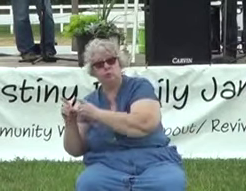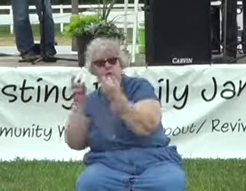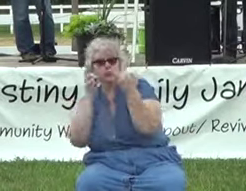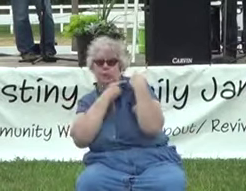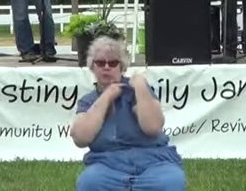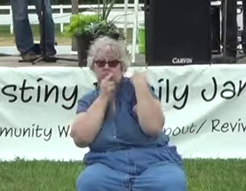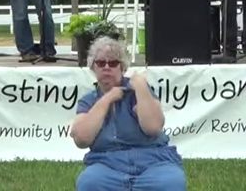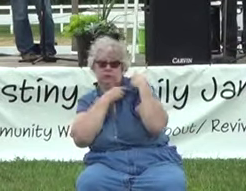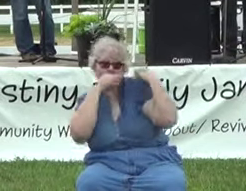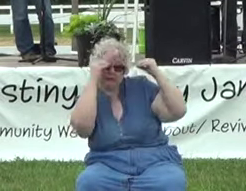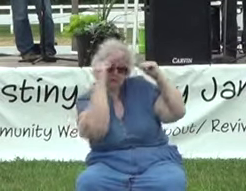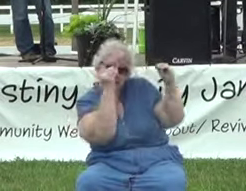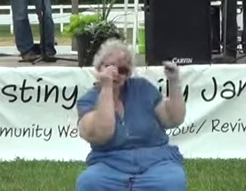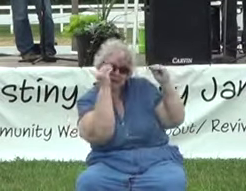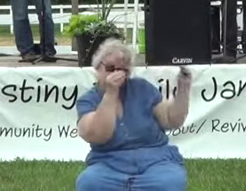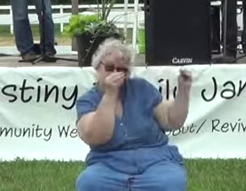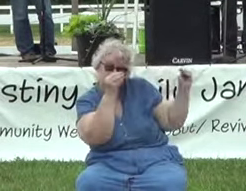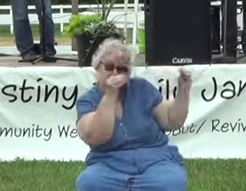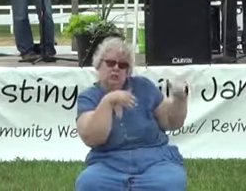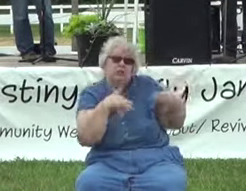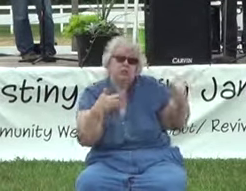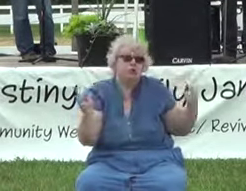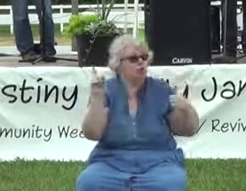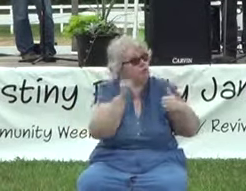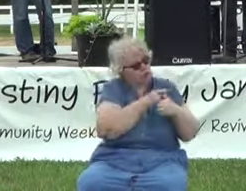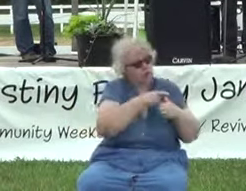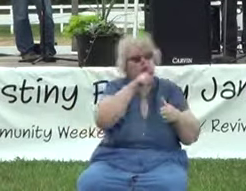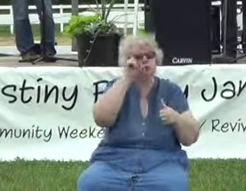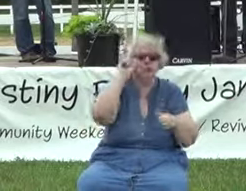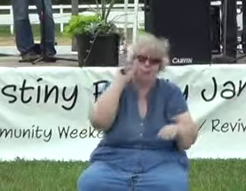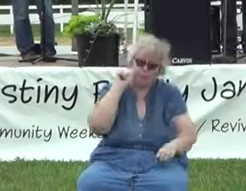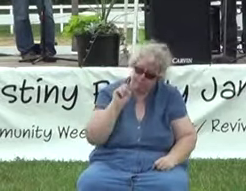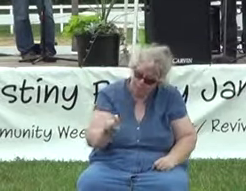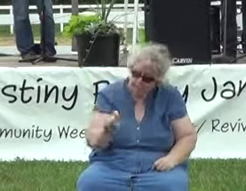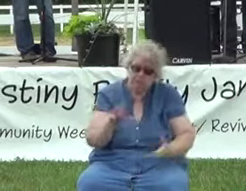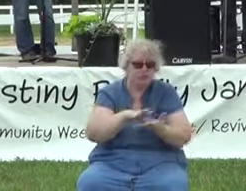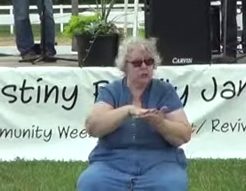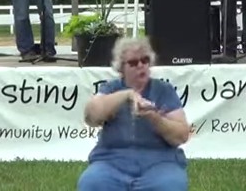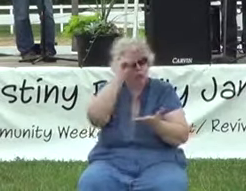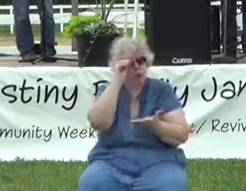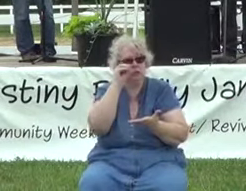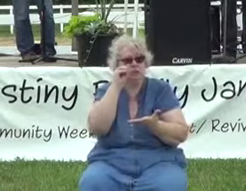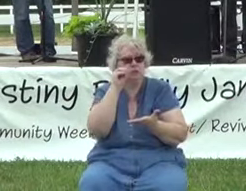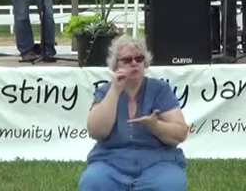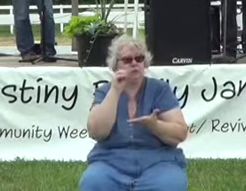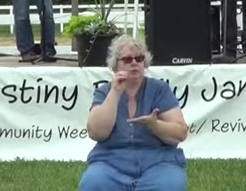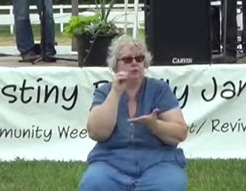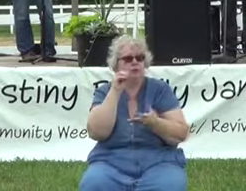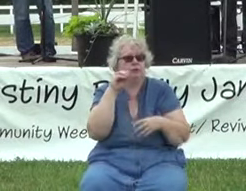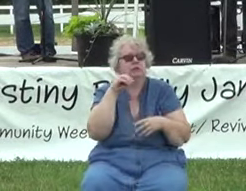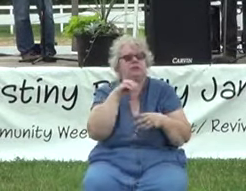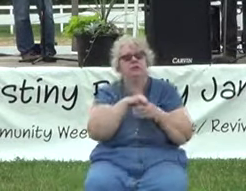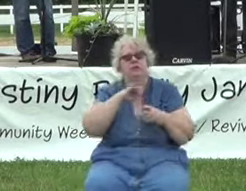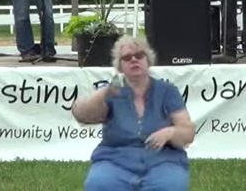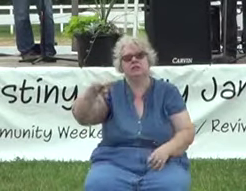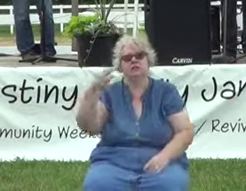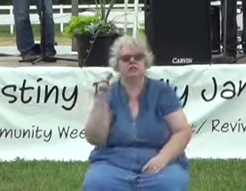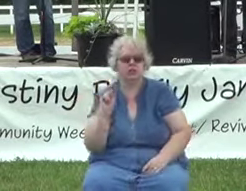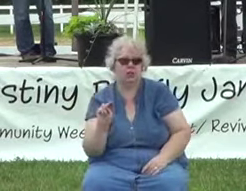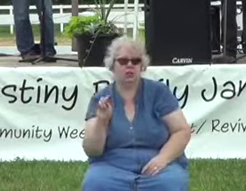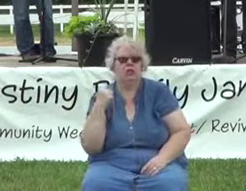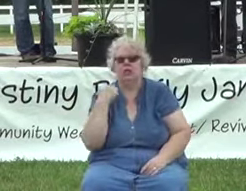So we're responsible to learn. We just got out of John 15 several weeks ago. And anything attached to